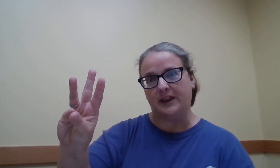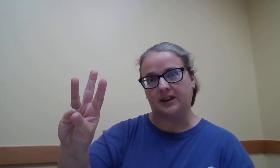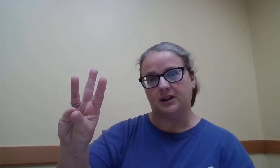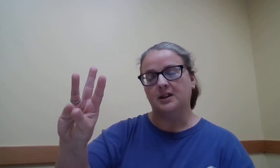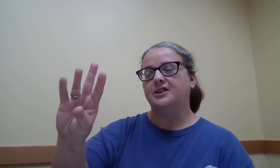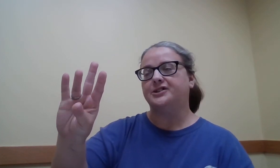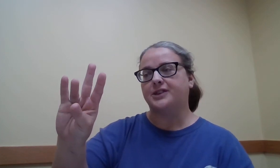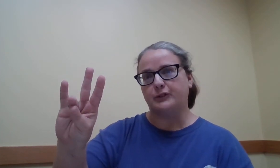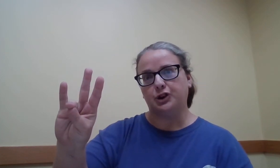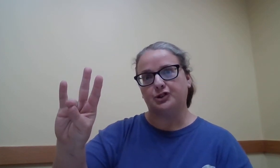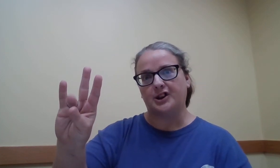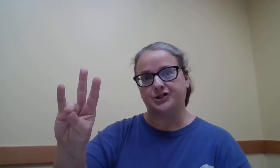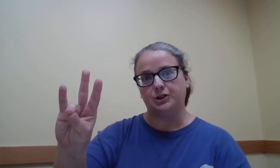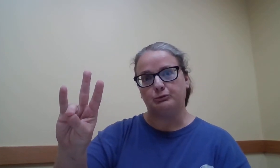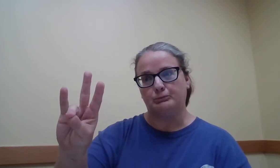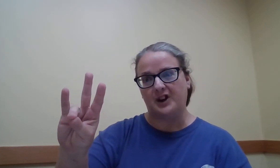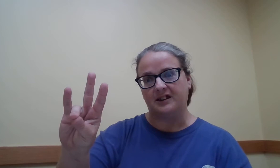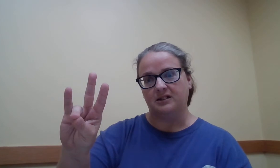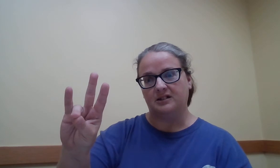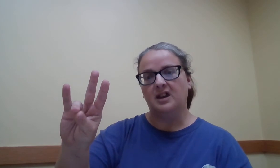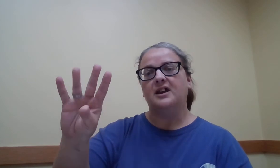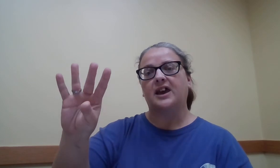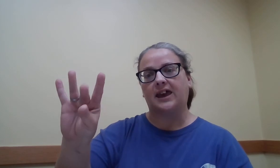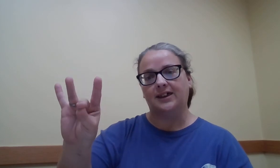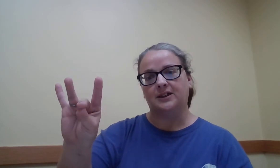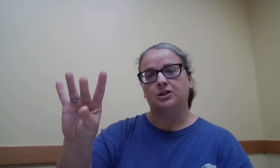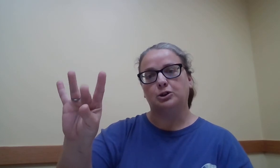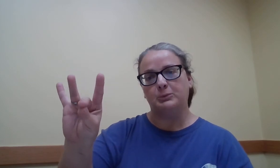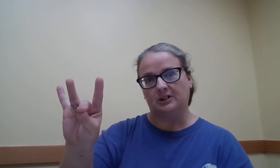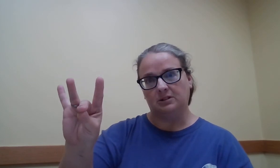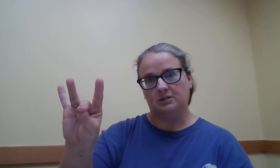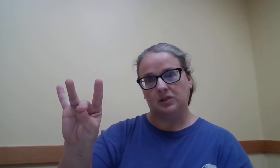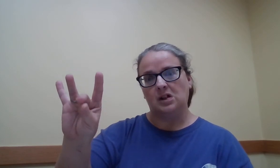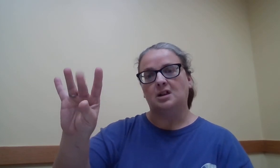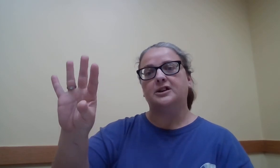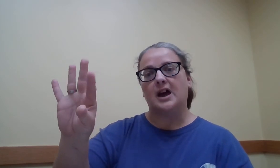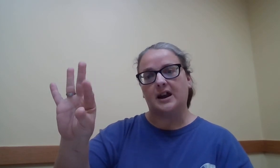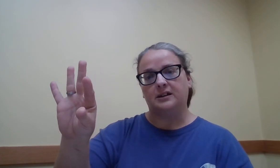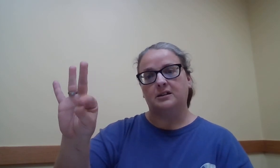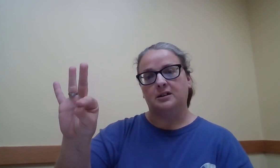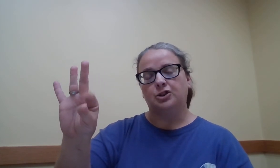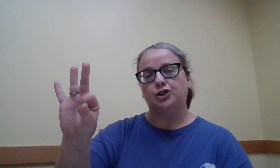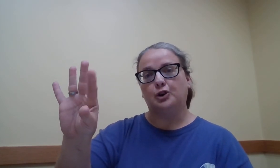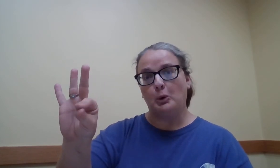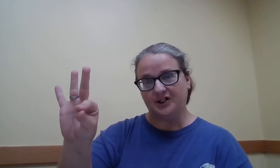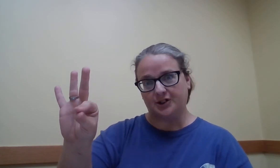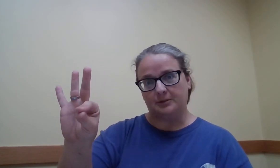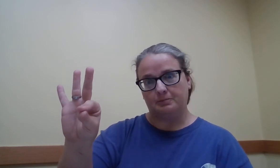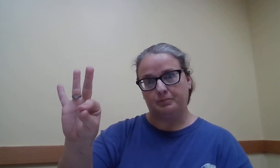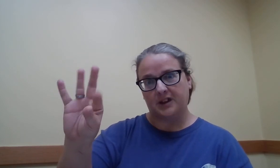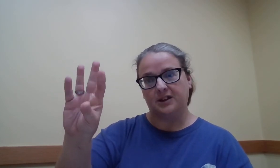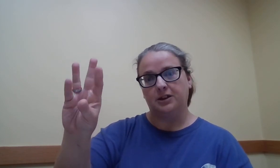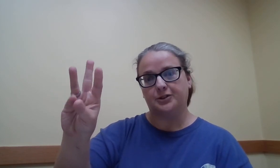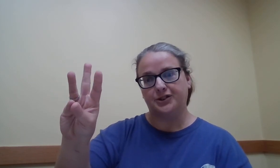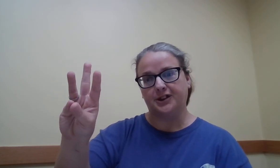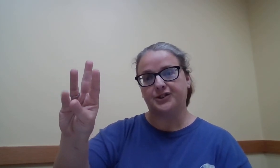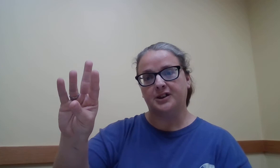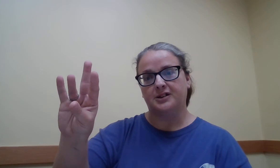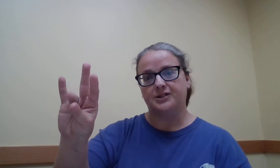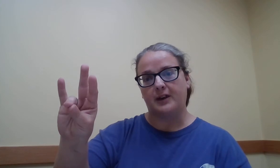pinky. 7, you're touching your ring. 8, your middle. 9, your pointer, okay? So 6,